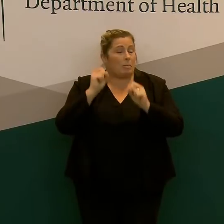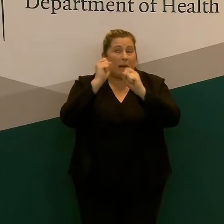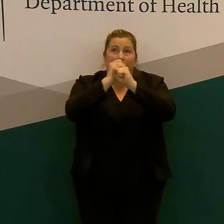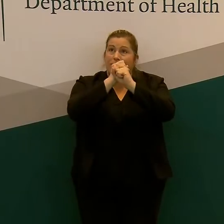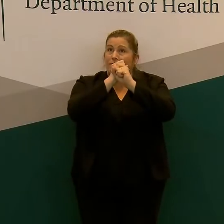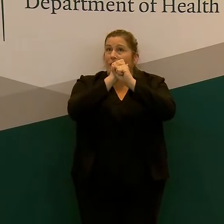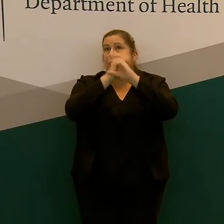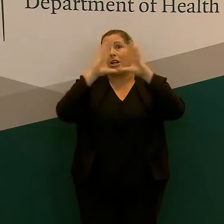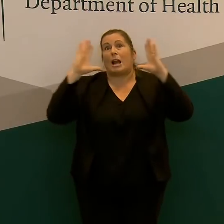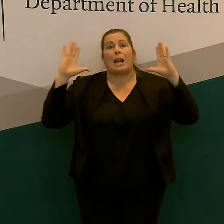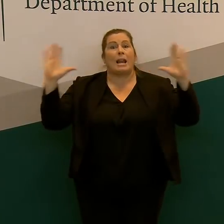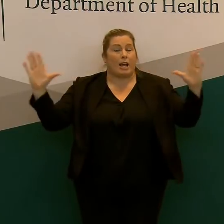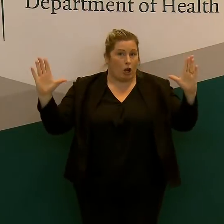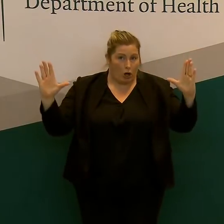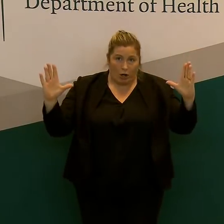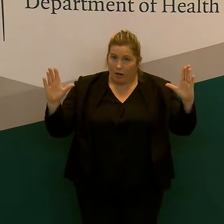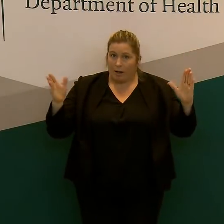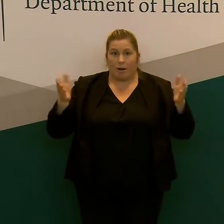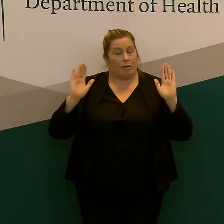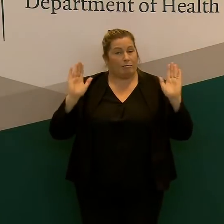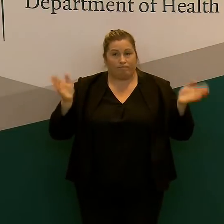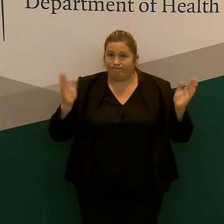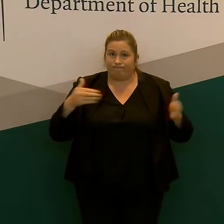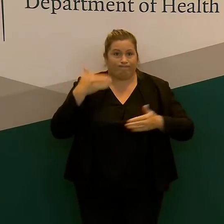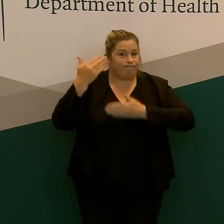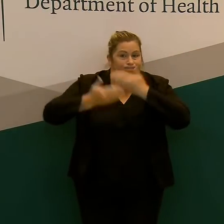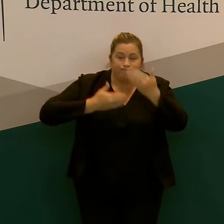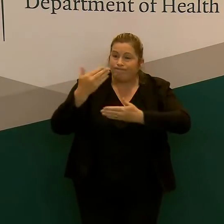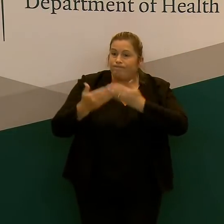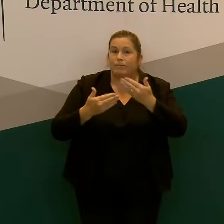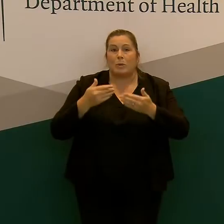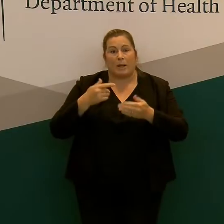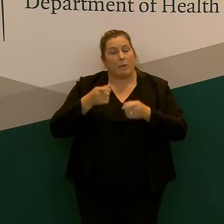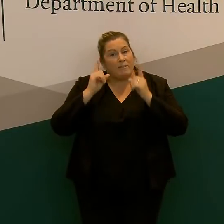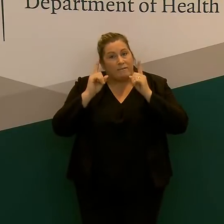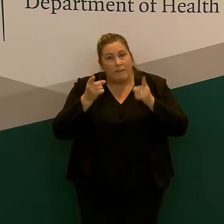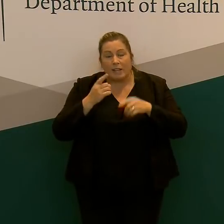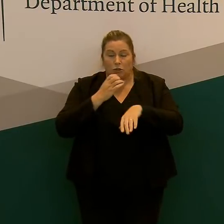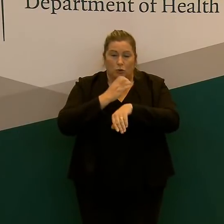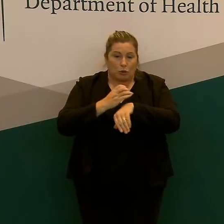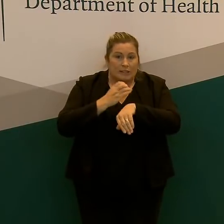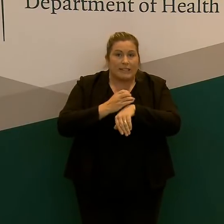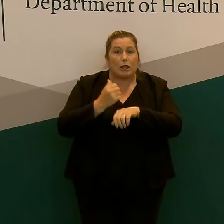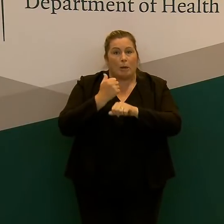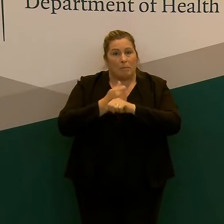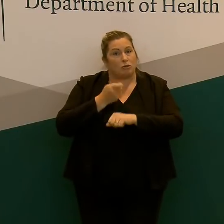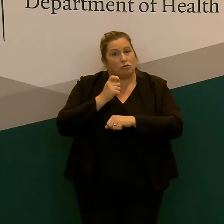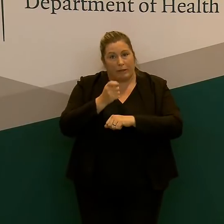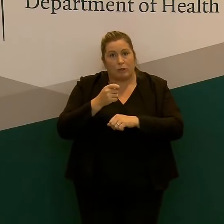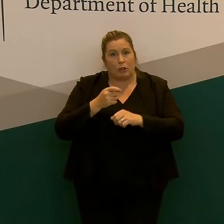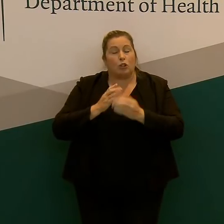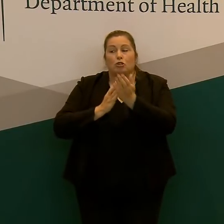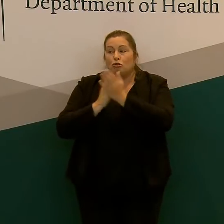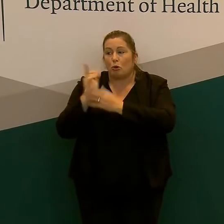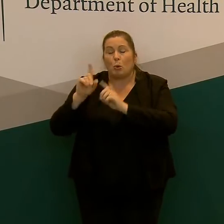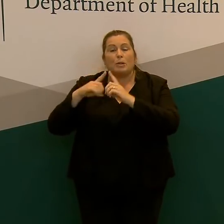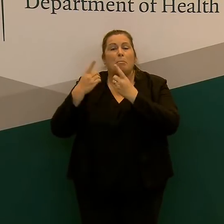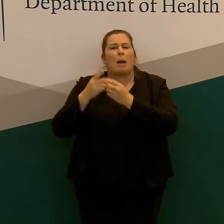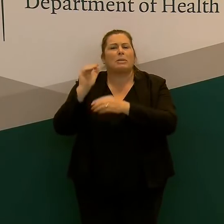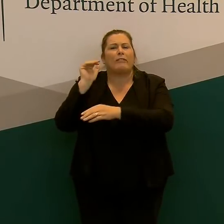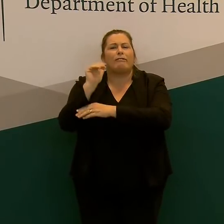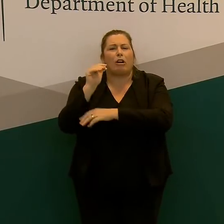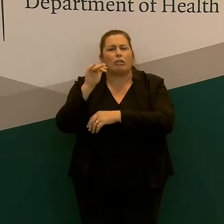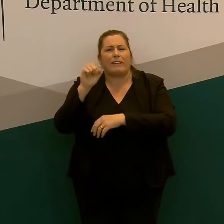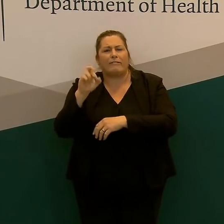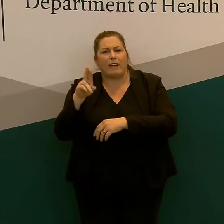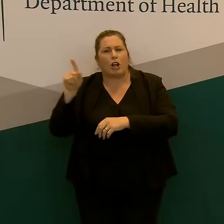clear in public. Advisories in relation to travel are made available on a continuing basis through the Department of Foreign Affairs website. It reflects our